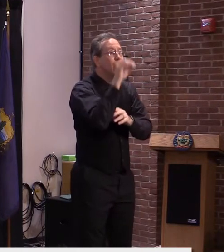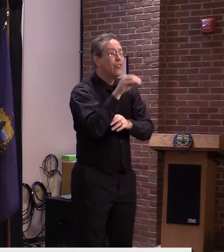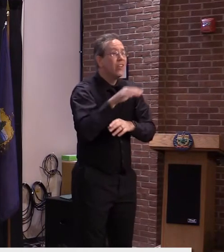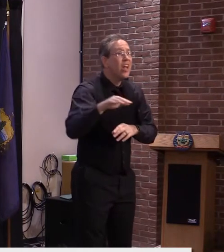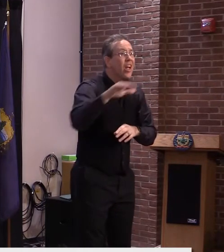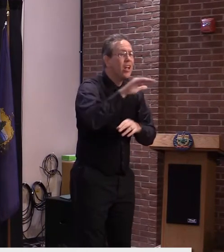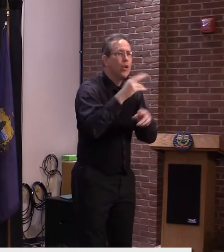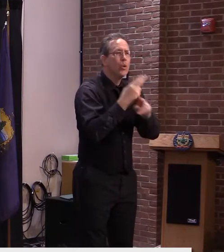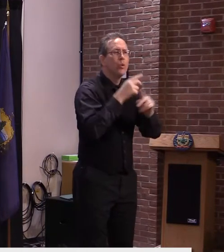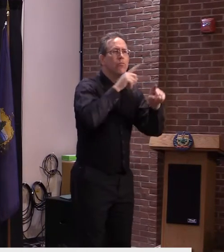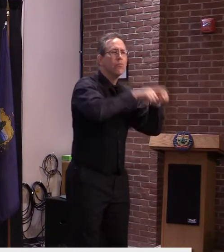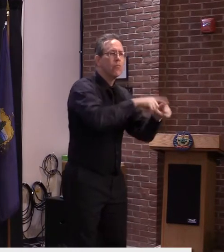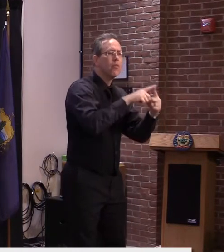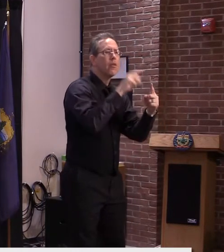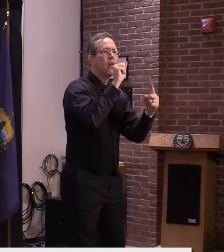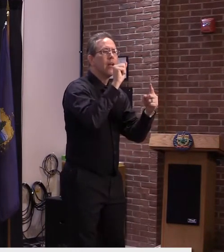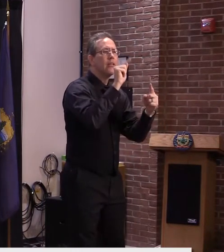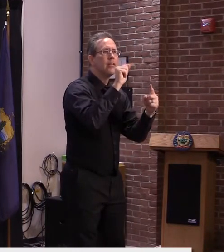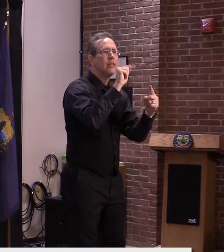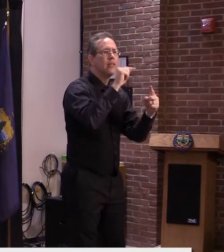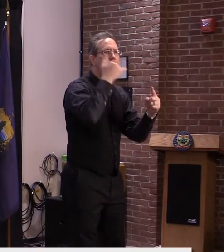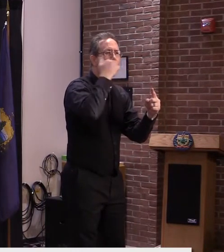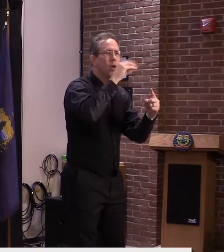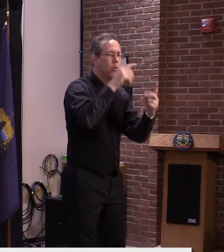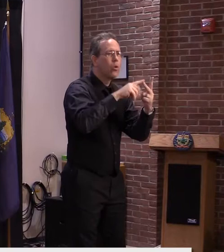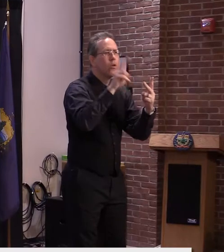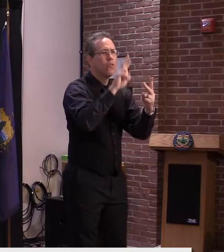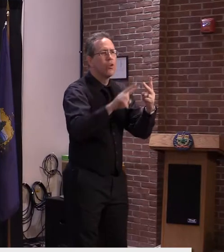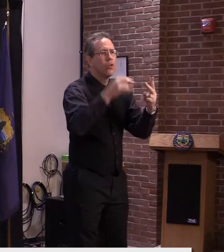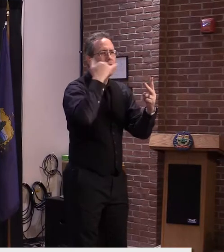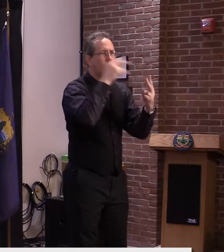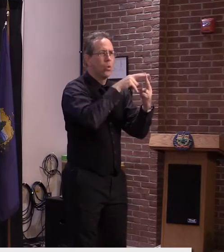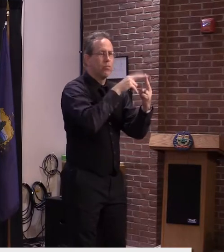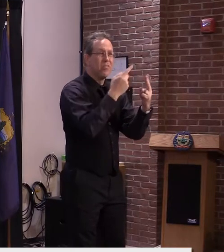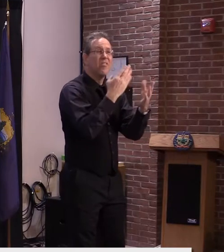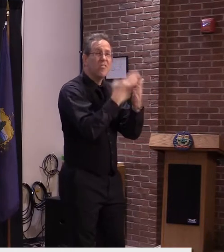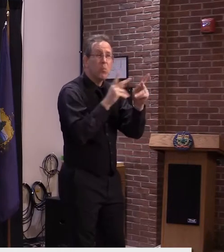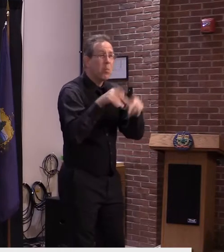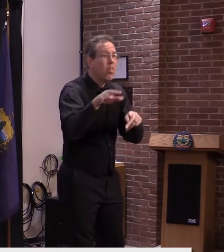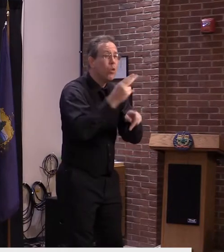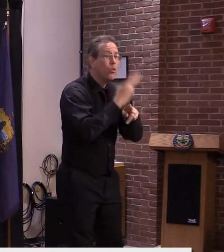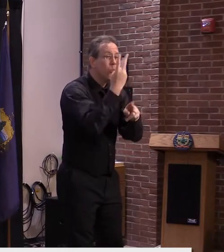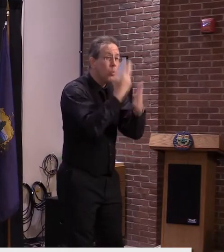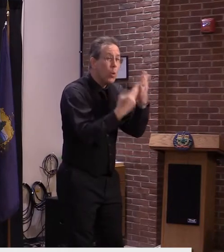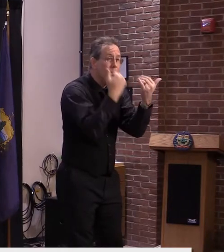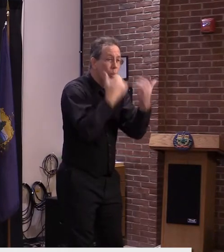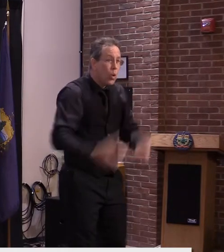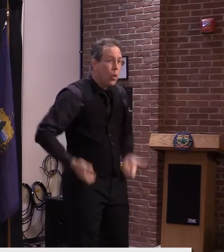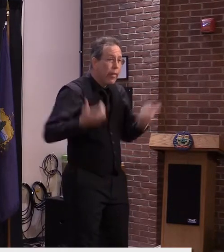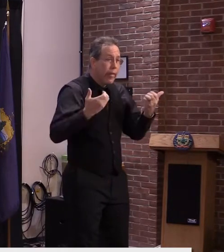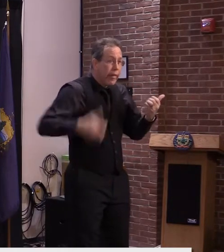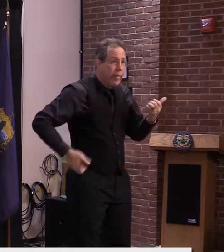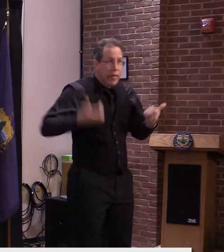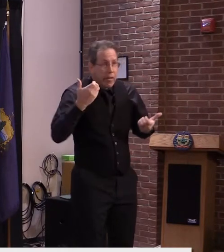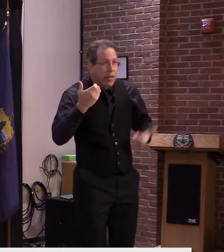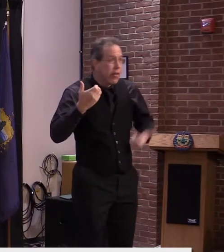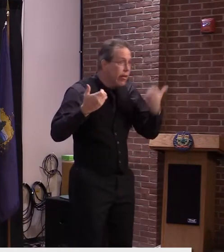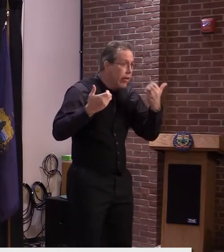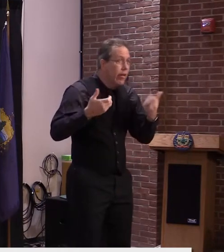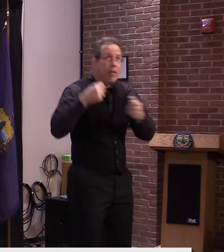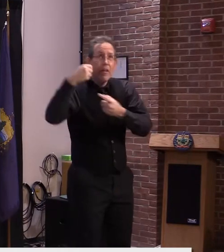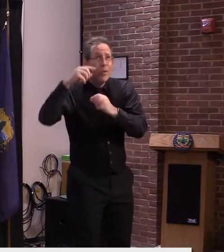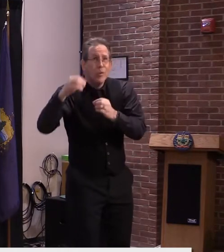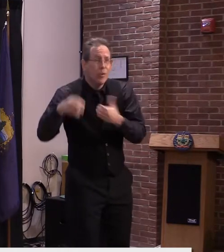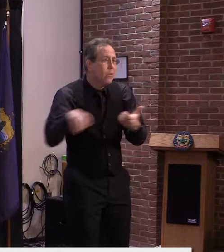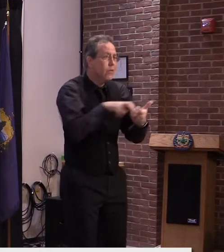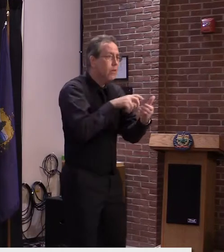or Verizon. And that's why so many of us are carrying around two phones, if you can afford it, just to have reliable coverage wherever we go.